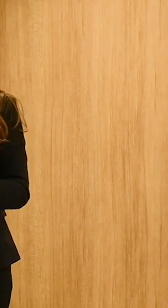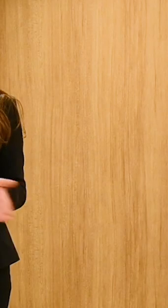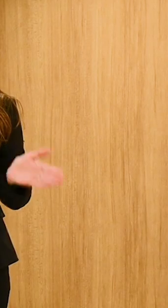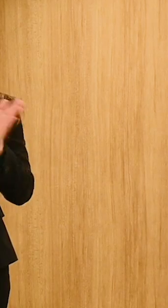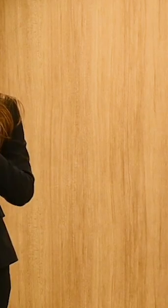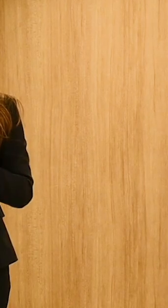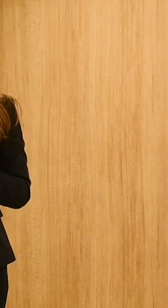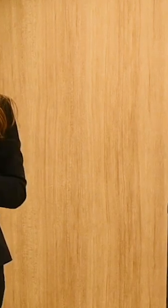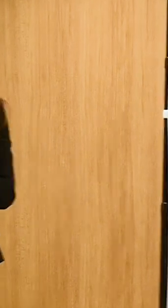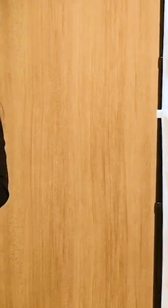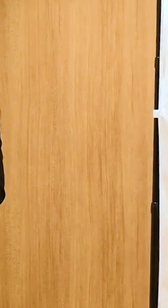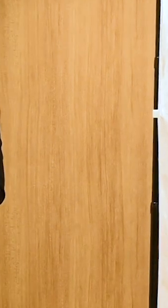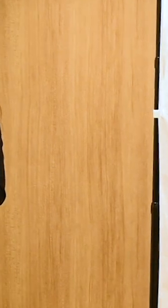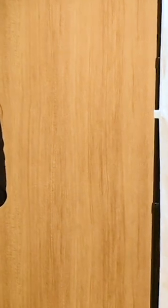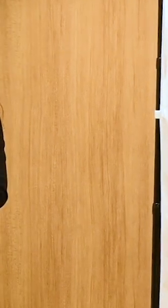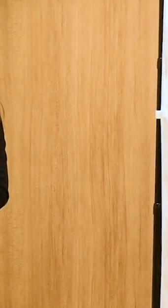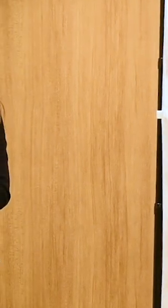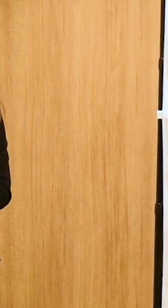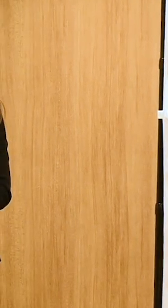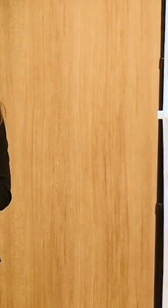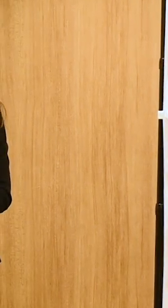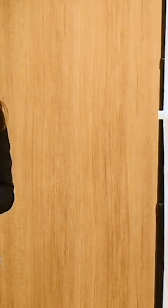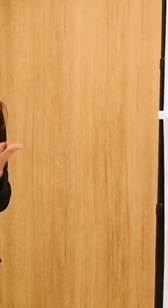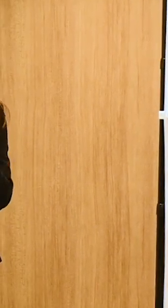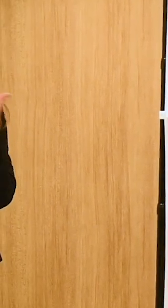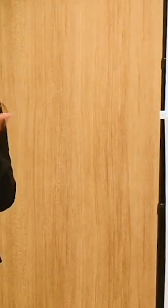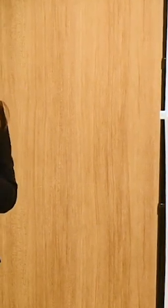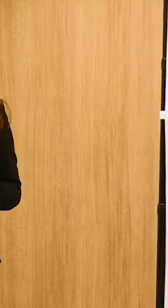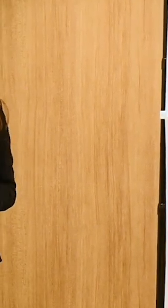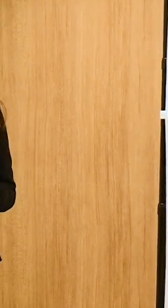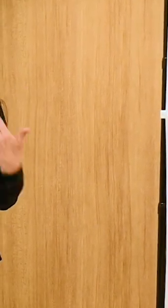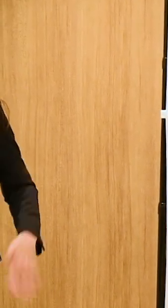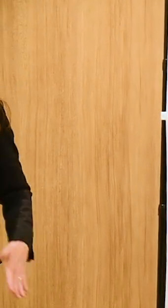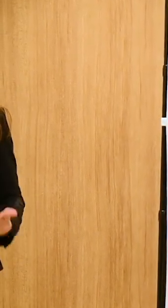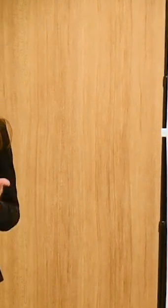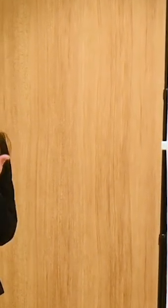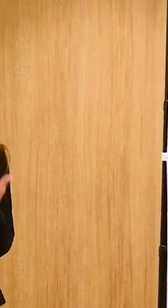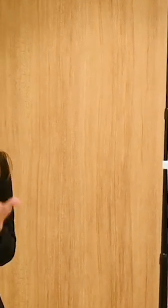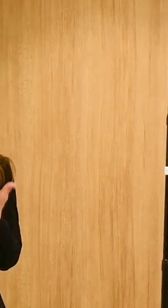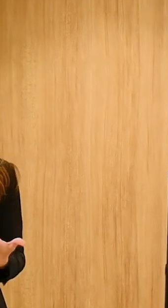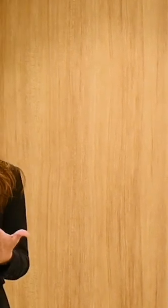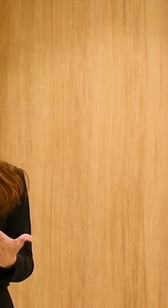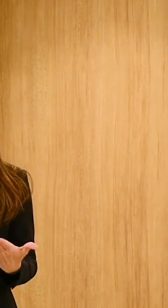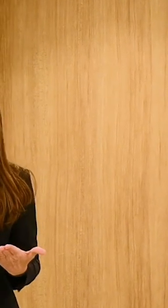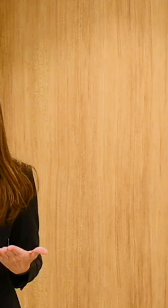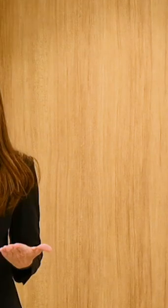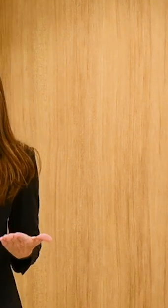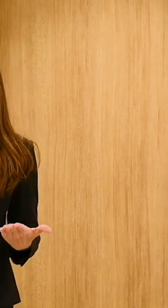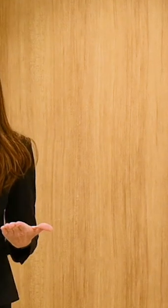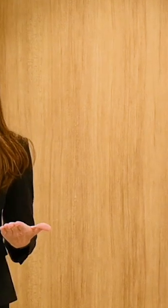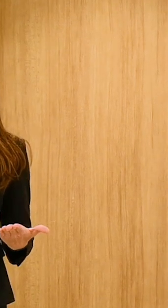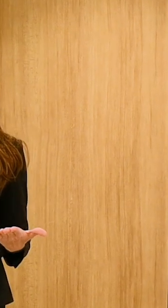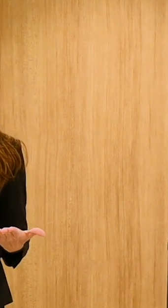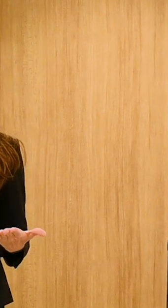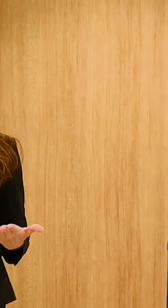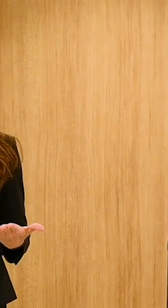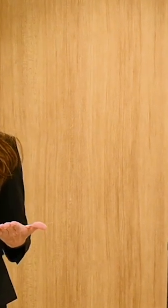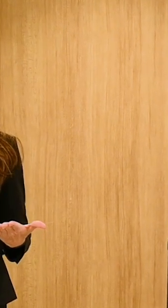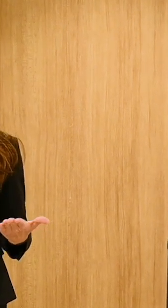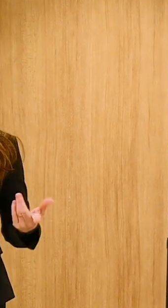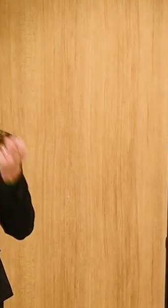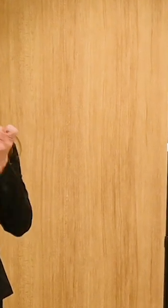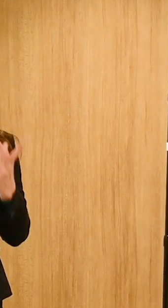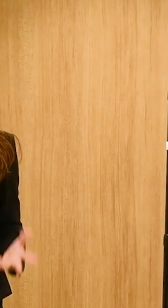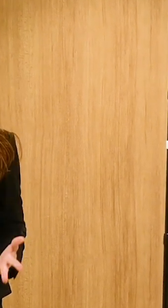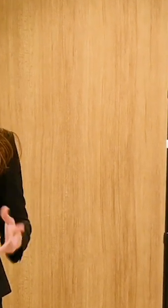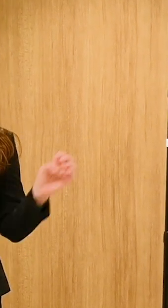We are deeply appreciative and grateful for the expertise of Dr. Patricia Pugh, the medical director of our emergency department, and